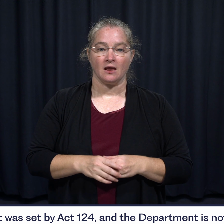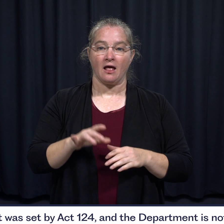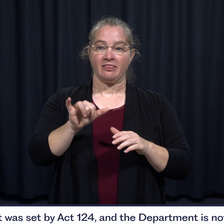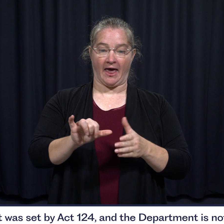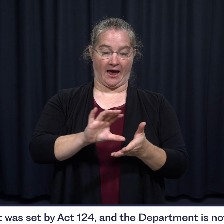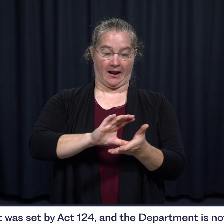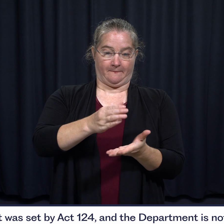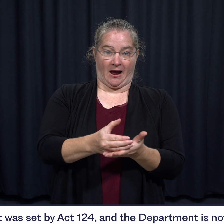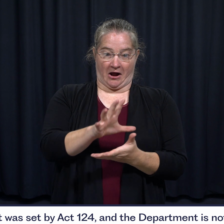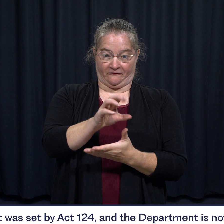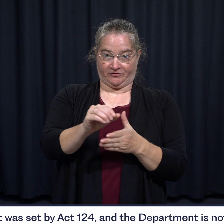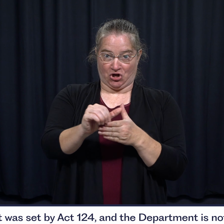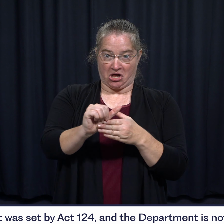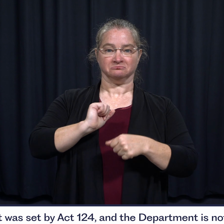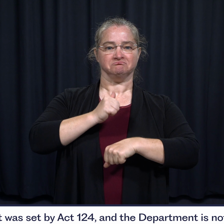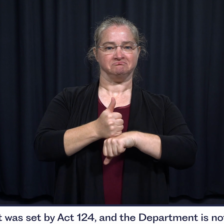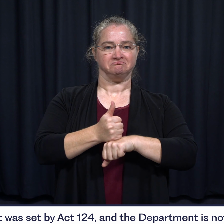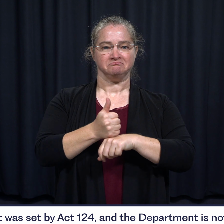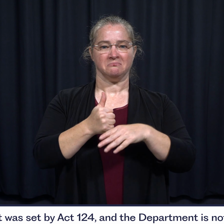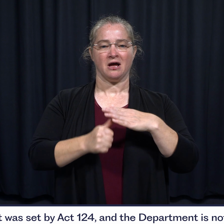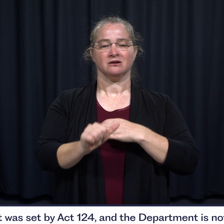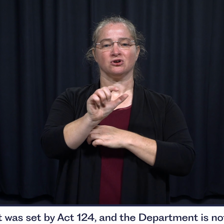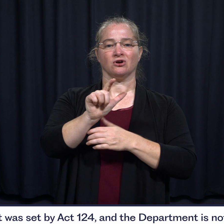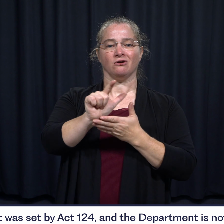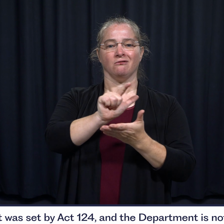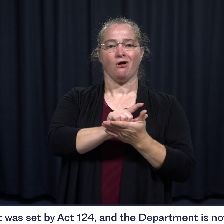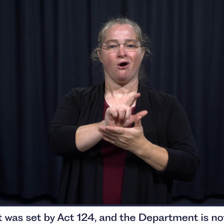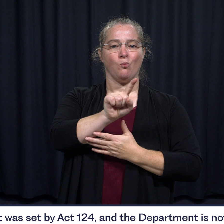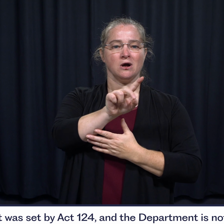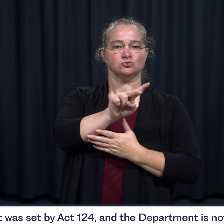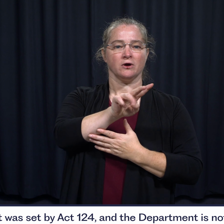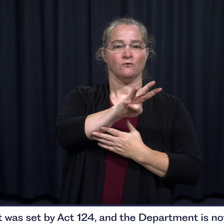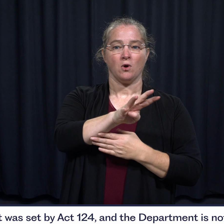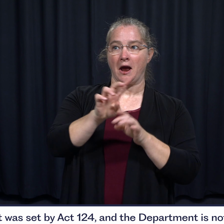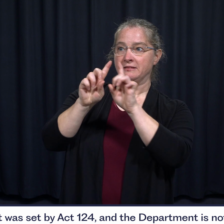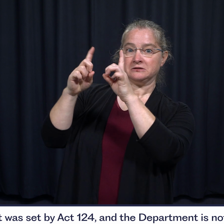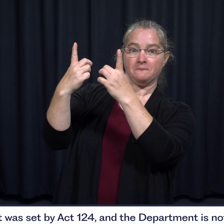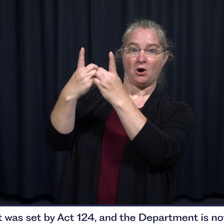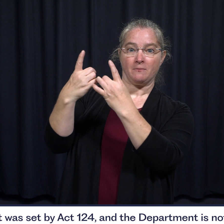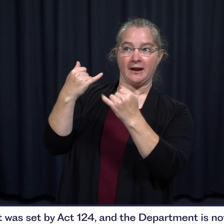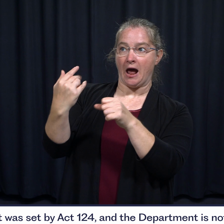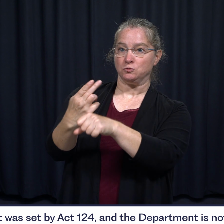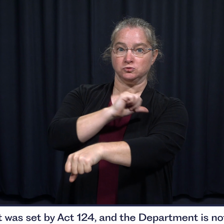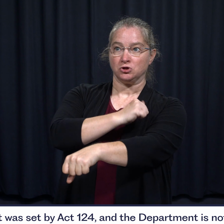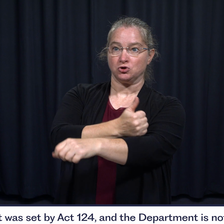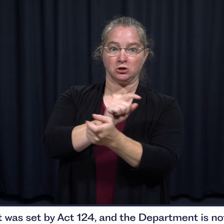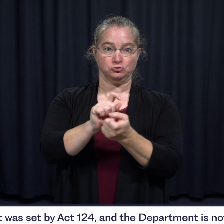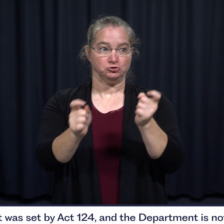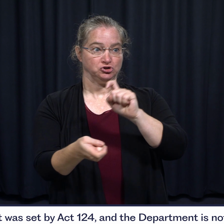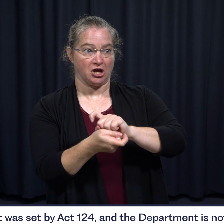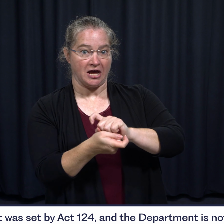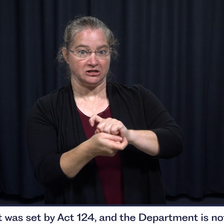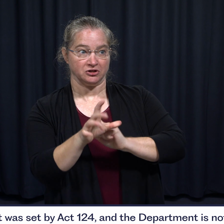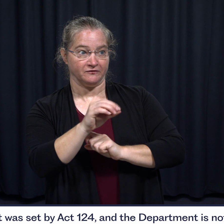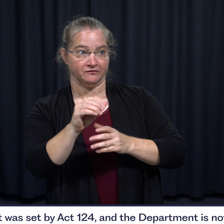Act 124, and the Department is not using its authority to change this amount at this time.